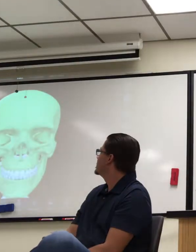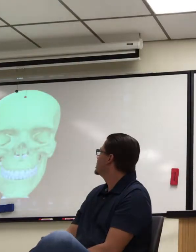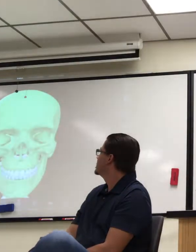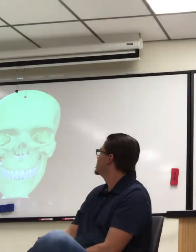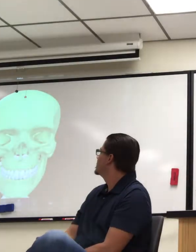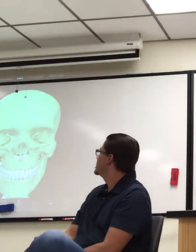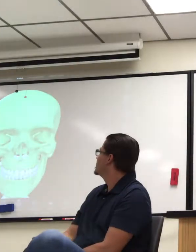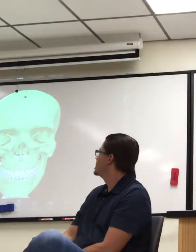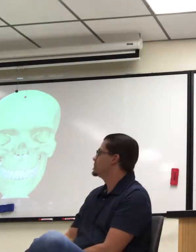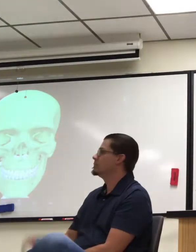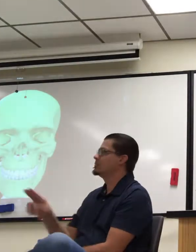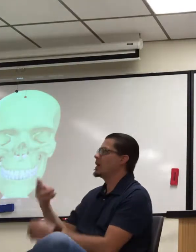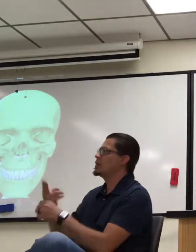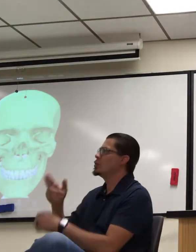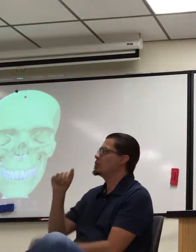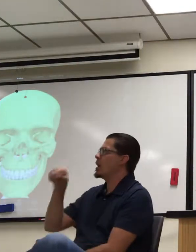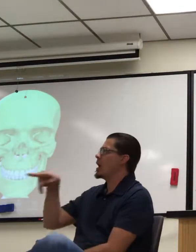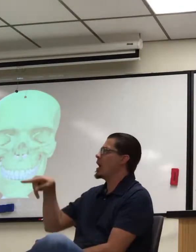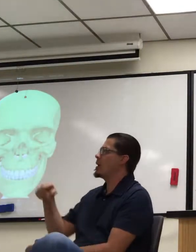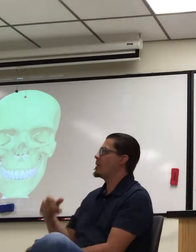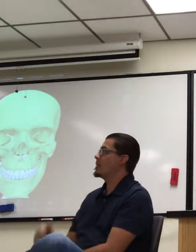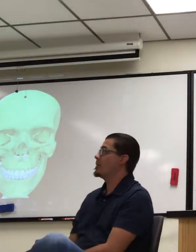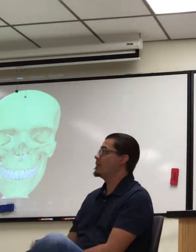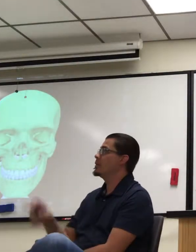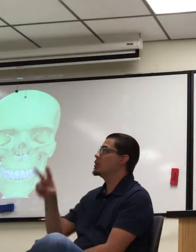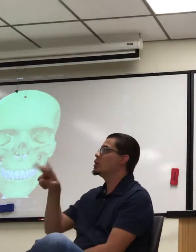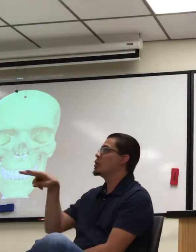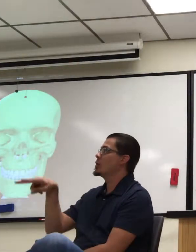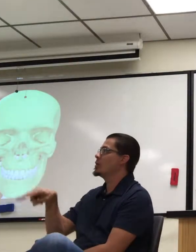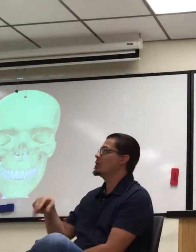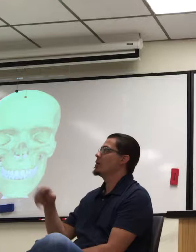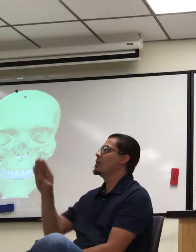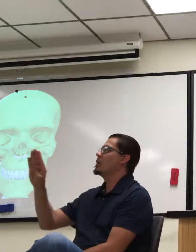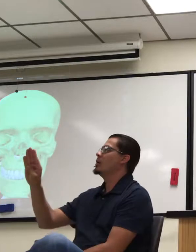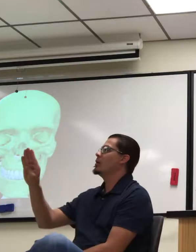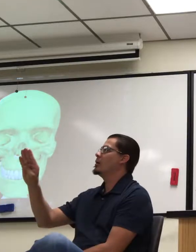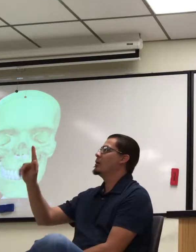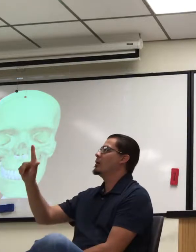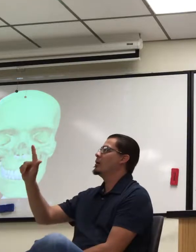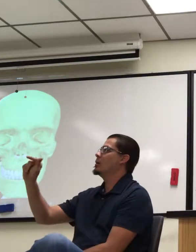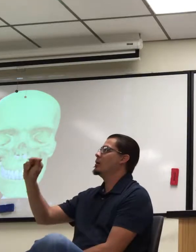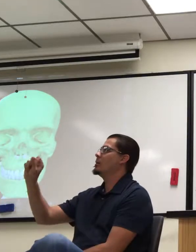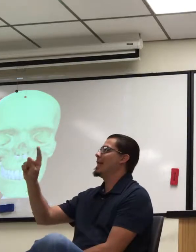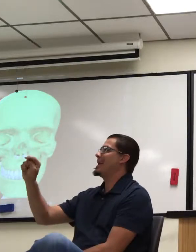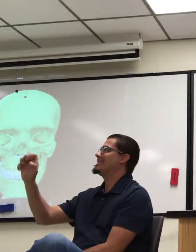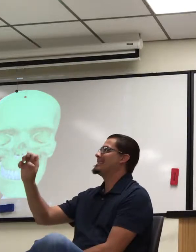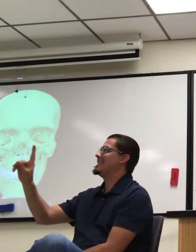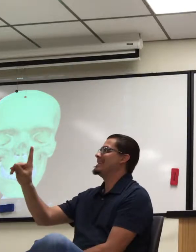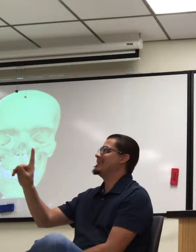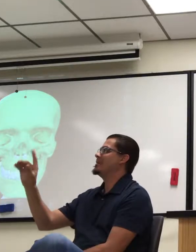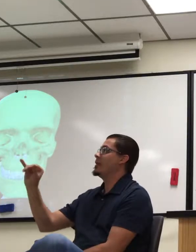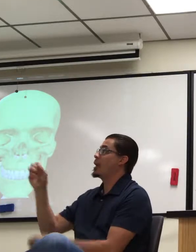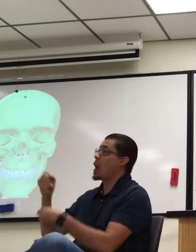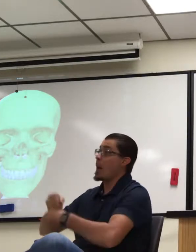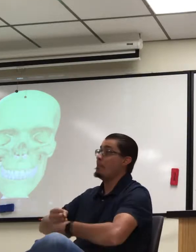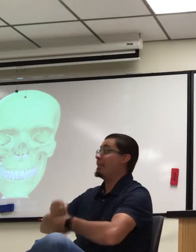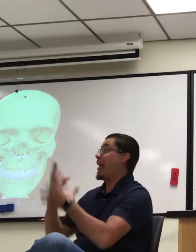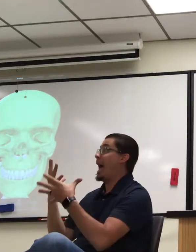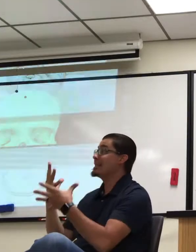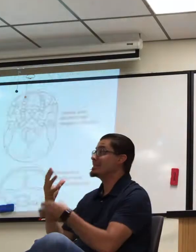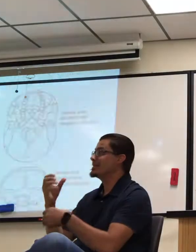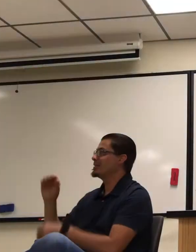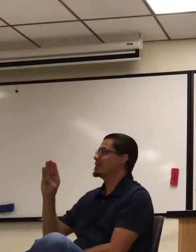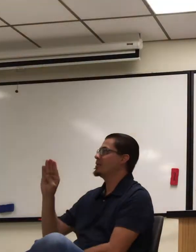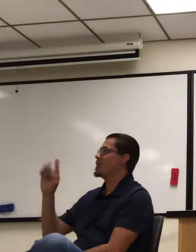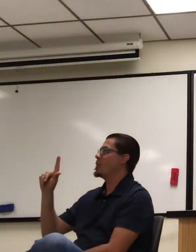So you can use the app to help you do that too. So I'm just trying to show you how to study. I haven't even really started yet, but get